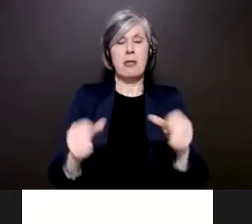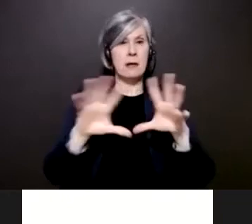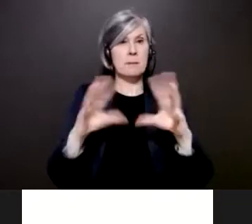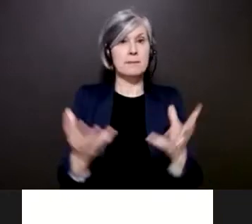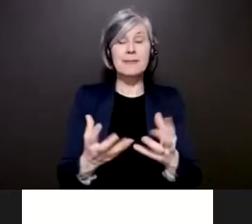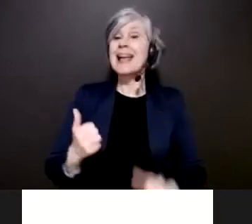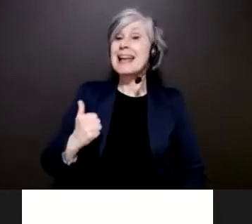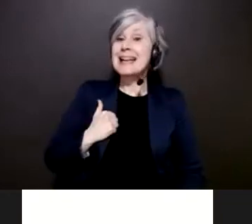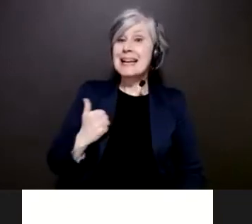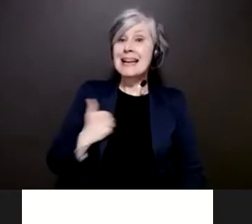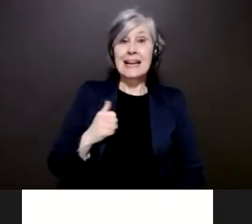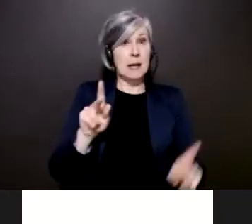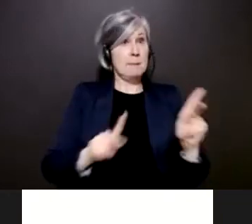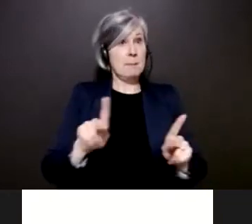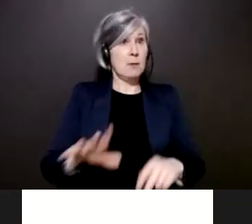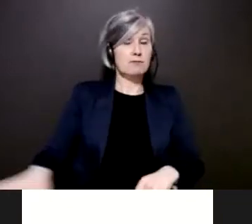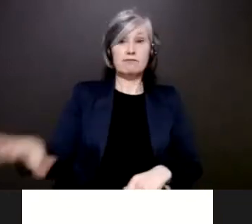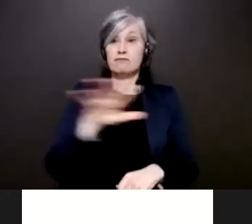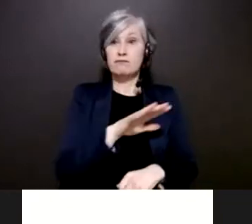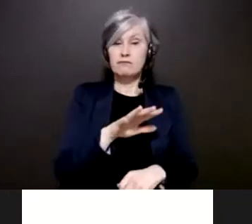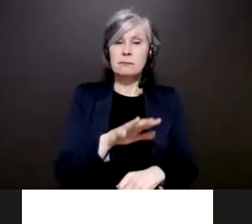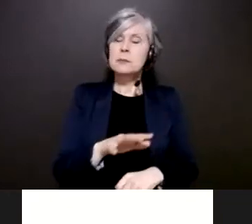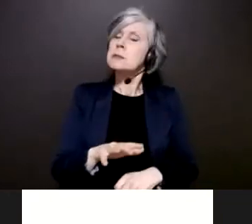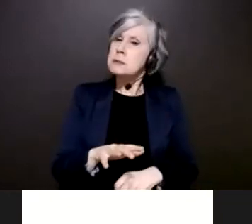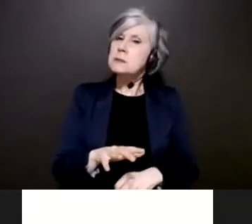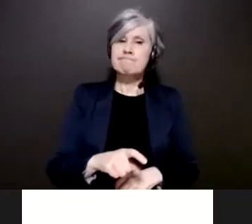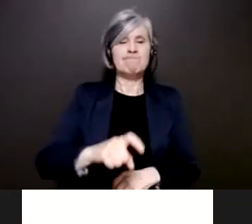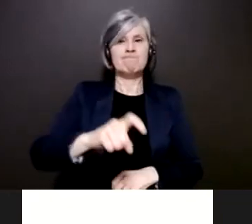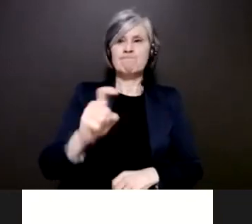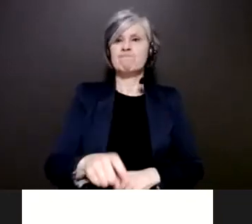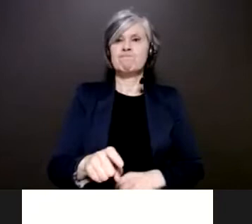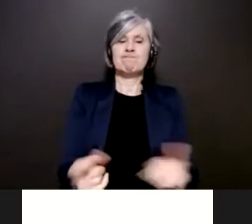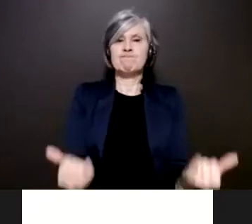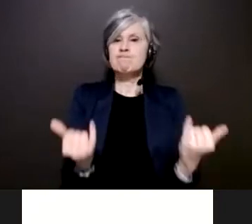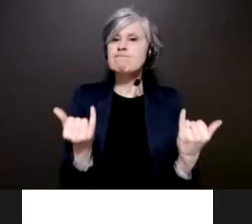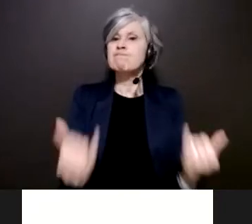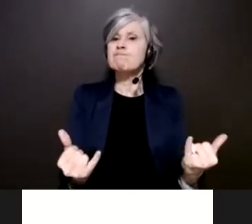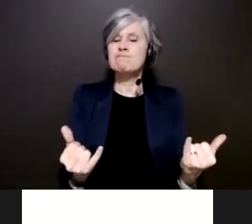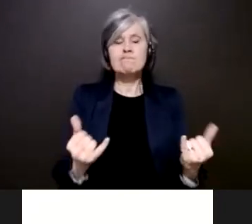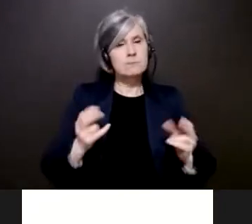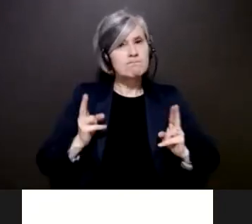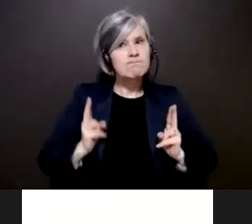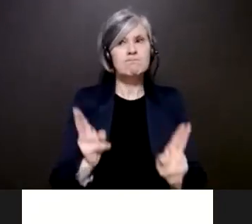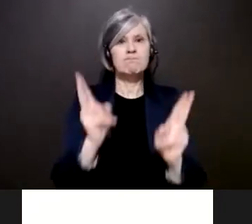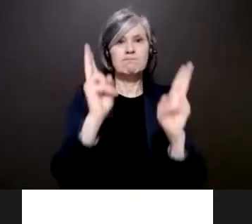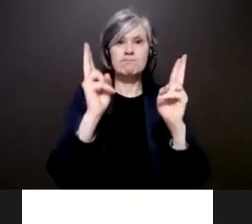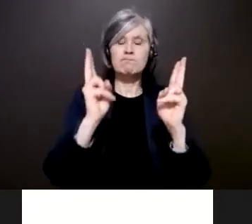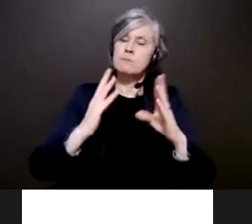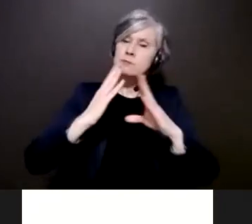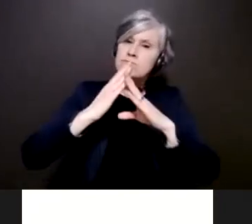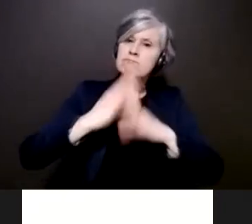and disciplines face an urgent ethical, moral, and legal imperative to establish ways to combat ageism.